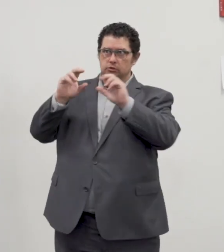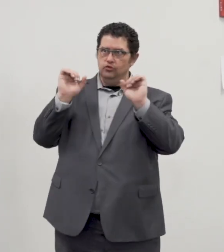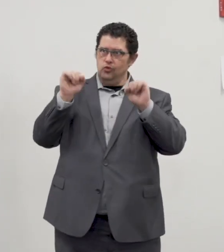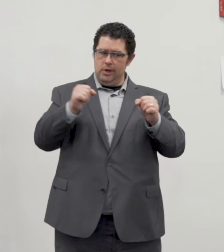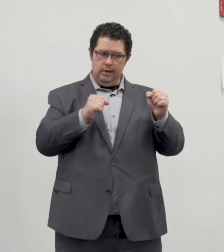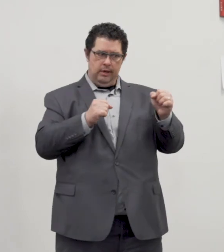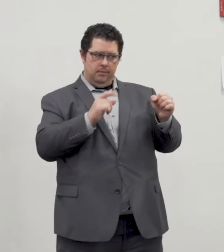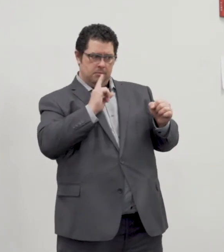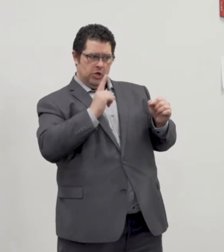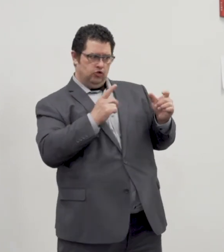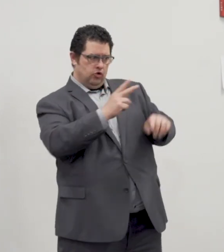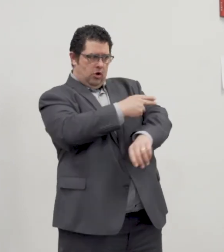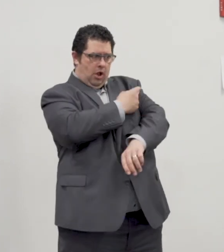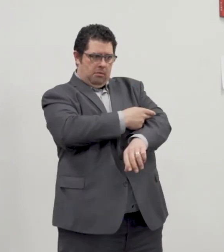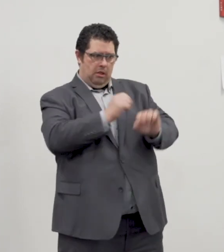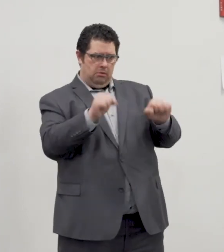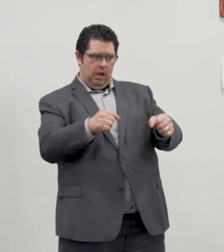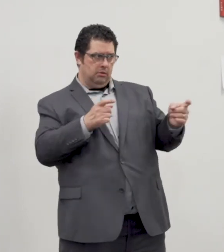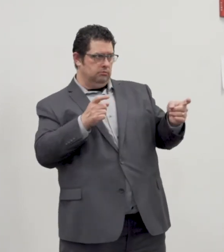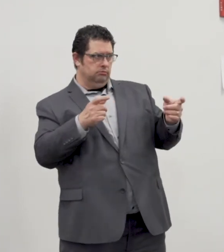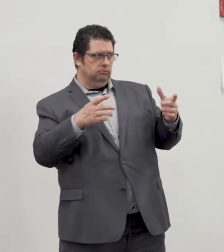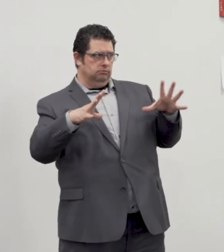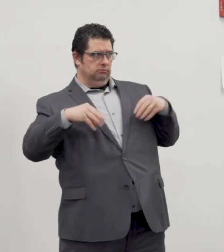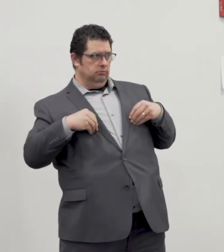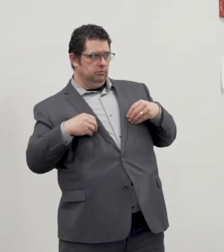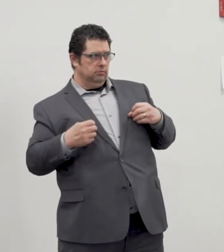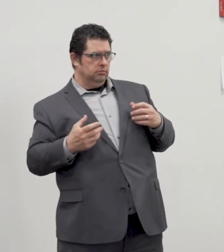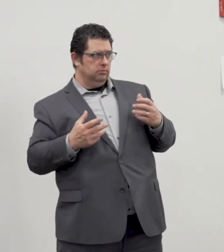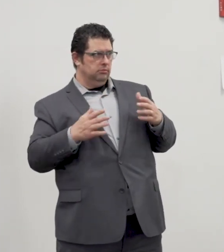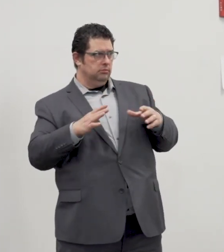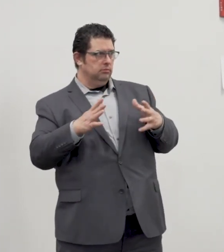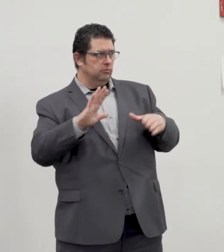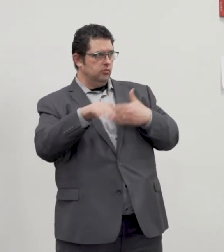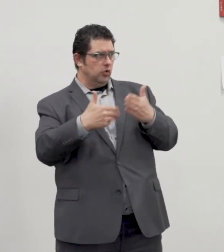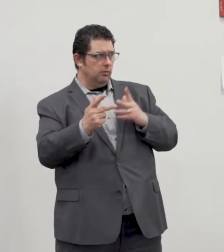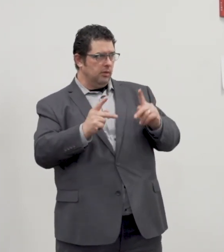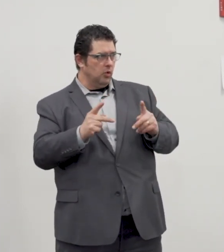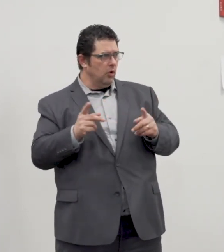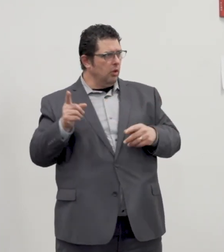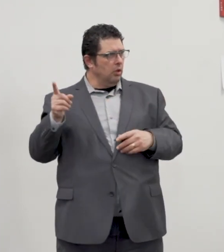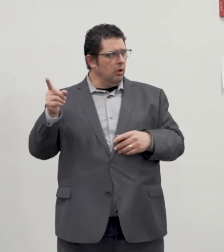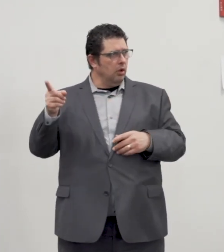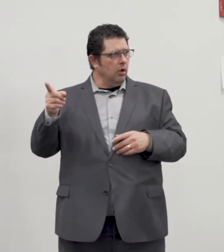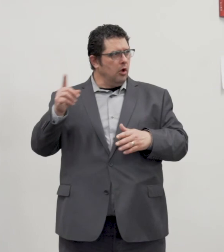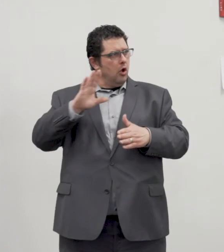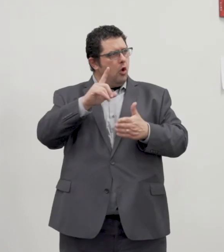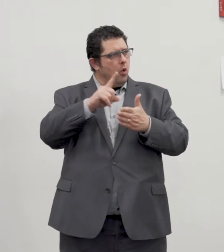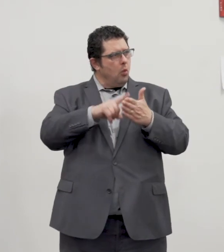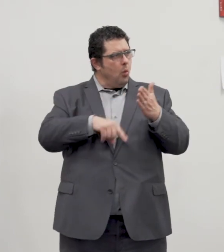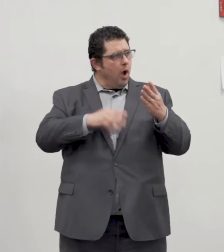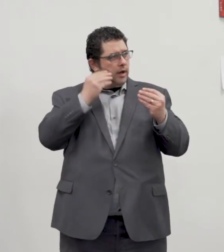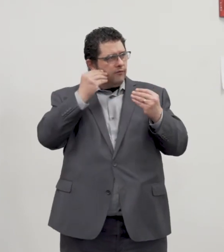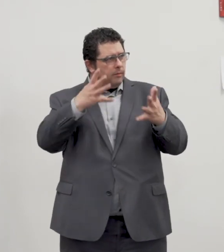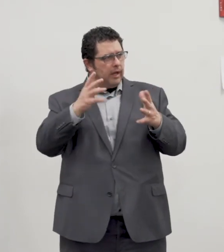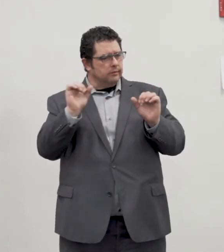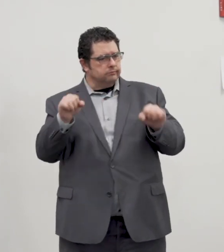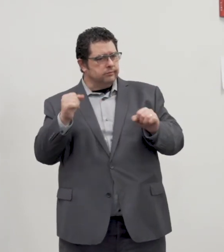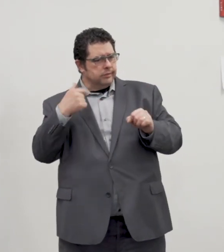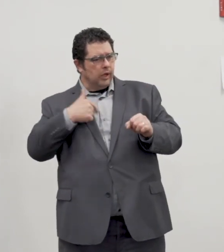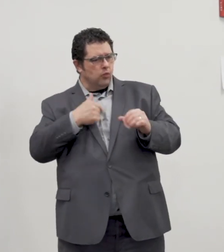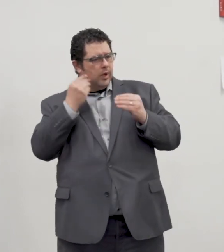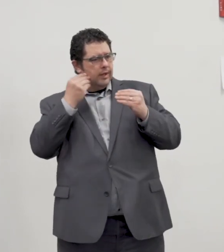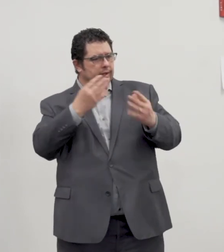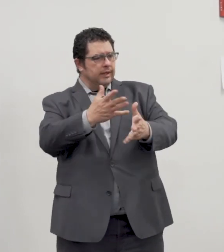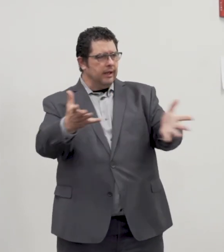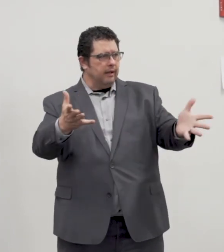it. Just Yeah. quick takeaway, what new information can we go to with businesses today? What new information are you?